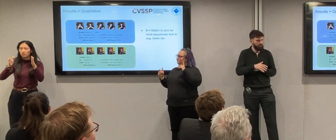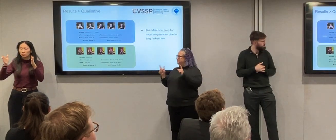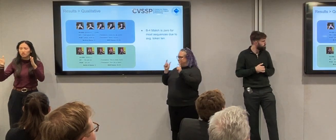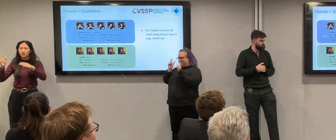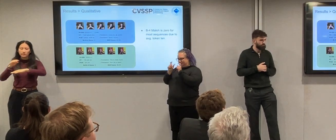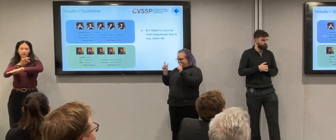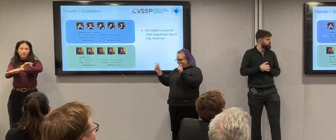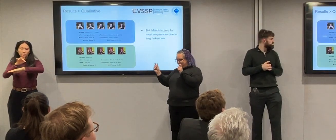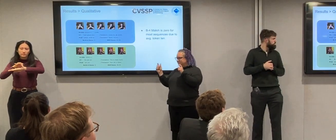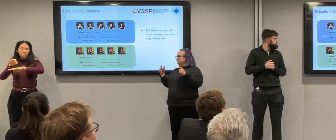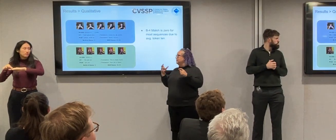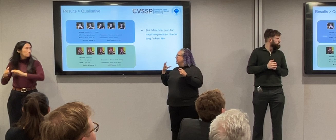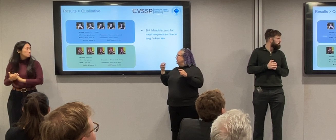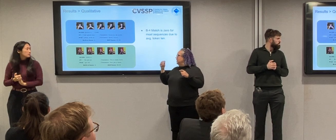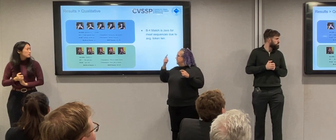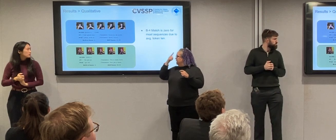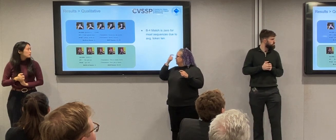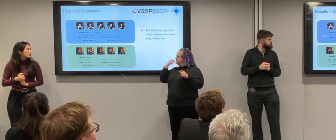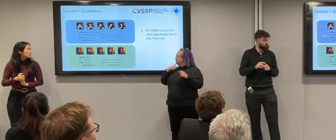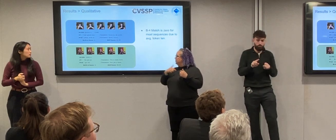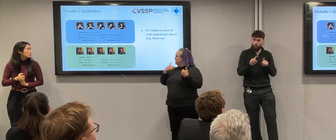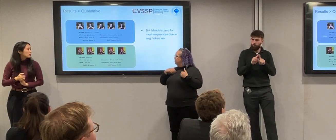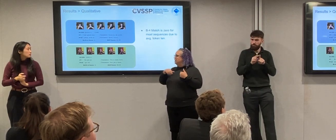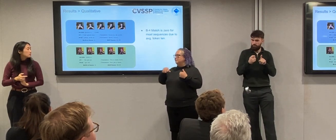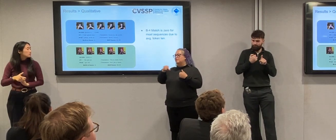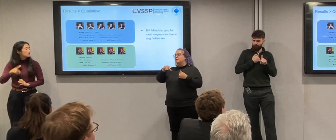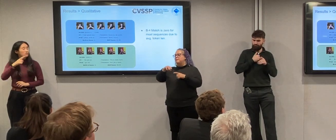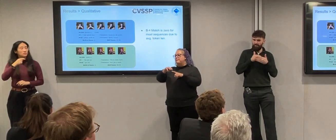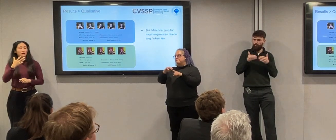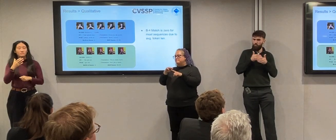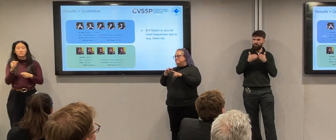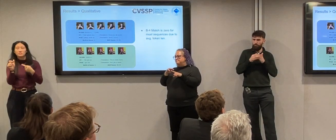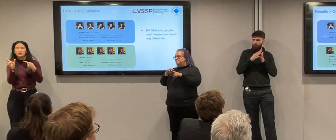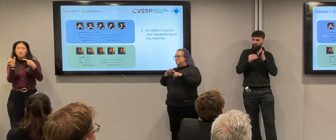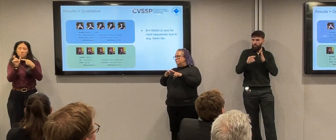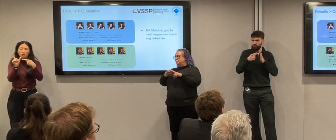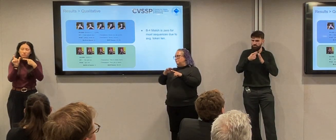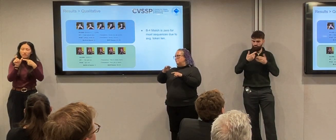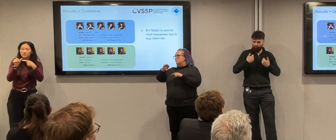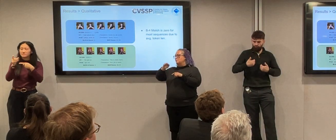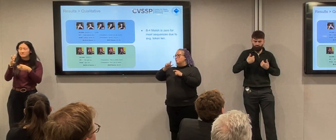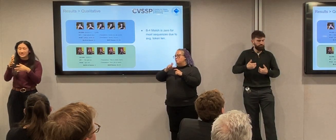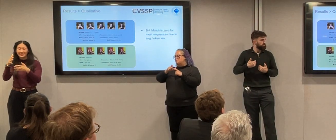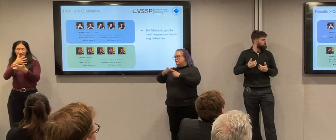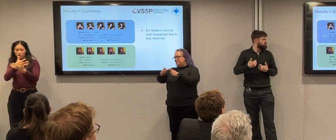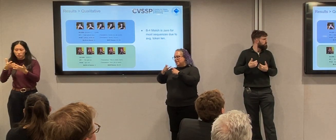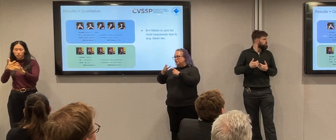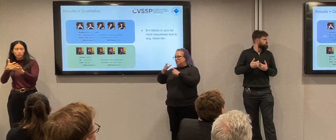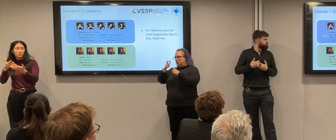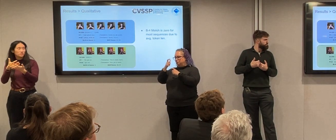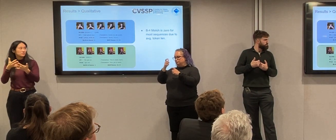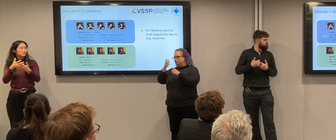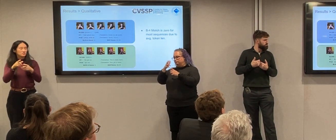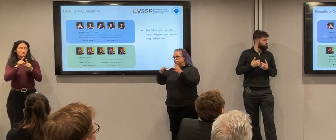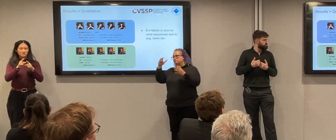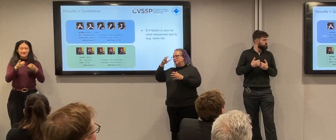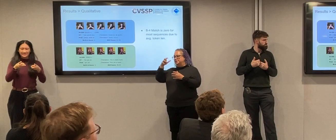since we have morphologically rich language, we have sentences and segments less